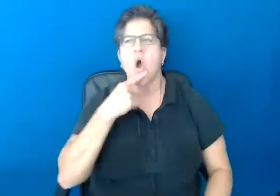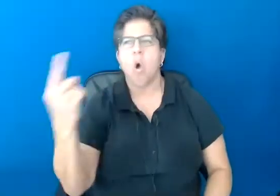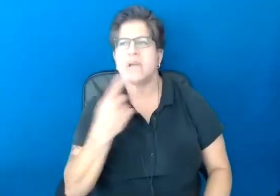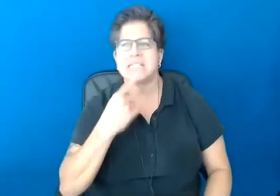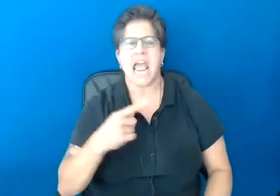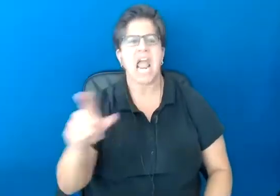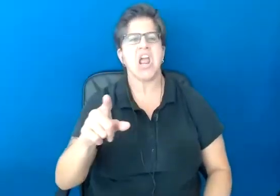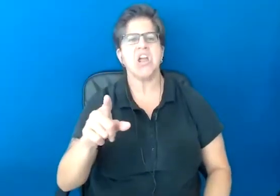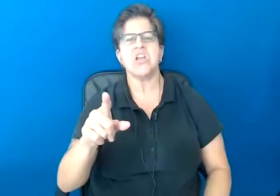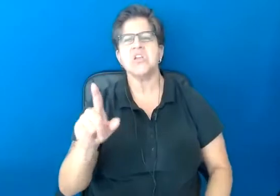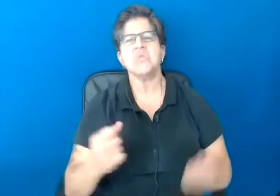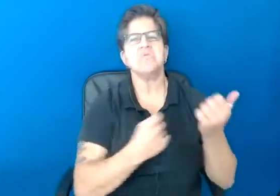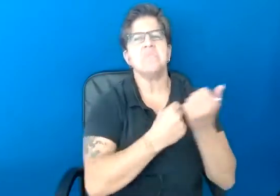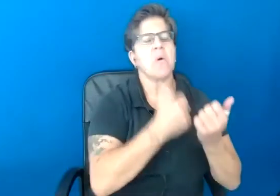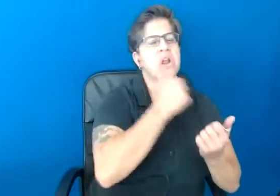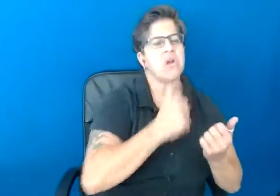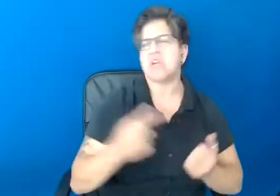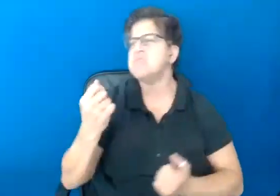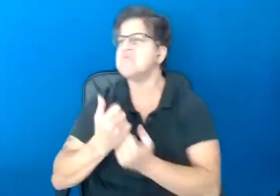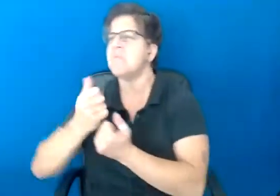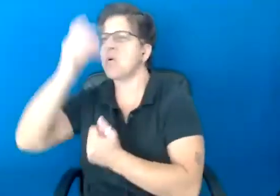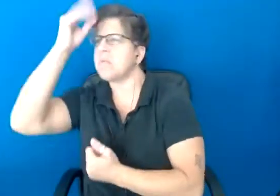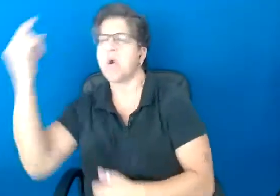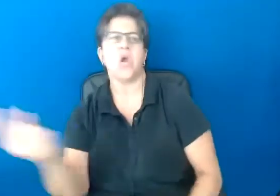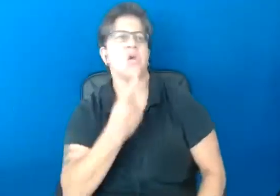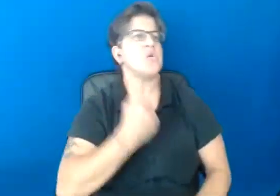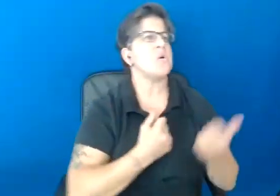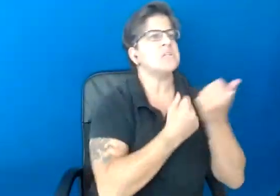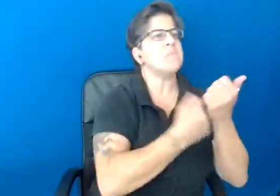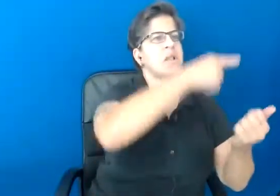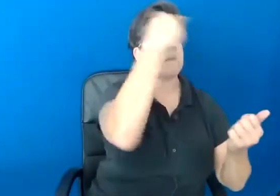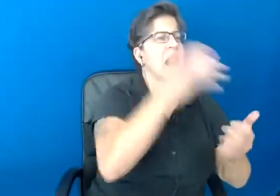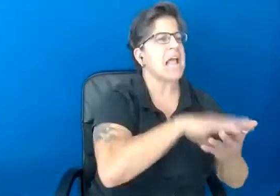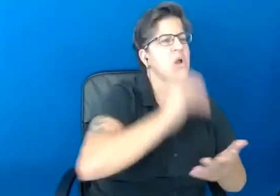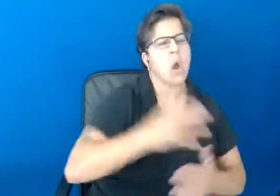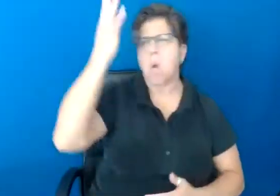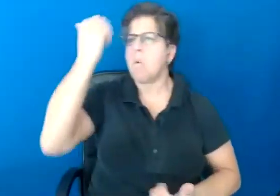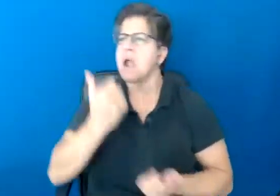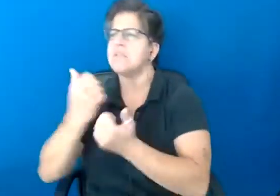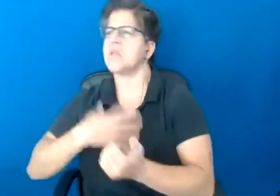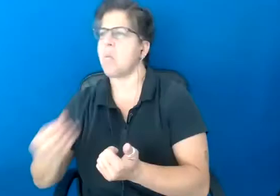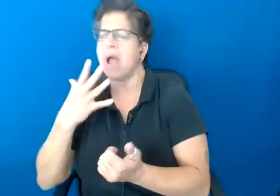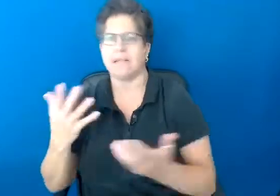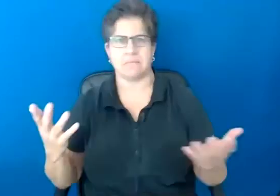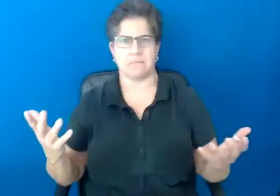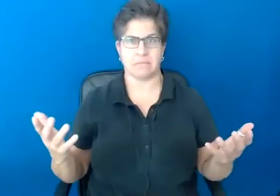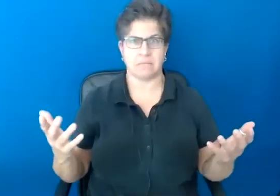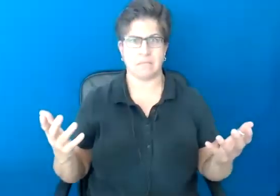white students? Kids. Do you know what it did for me, however? Those kids gave me every